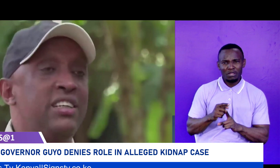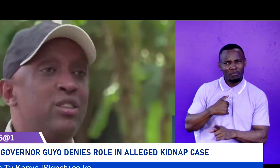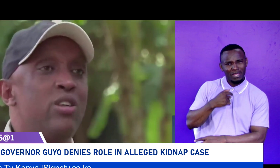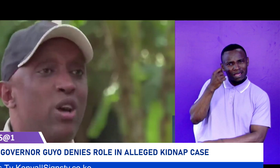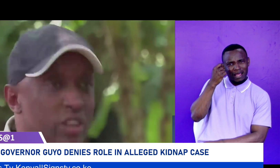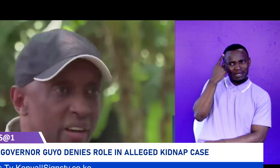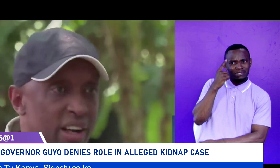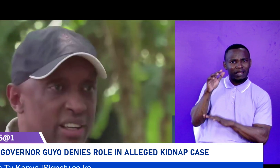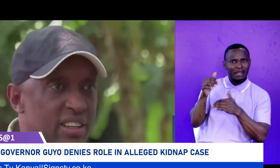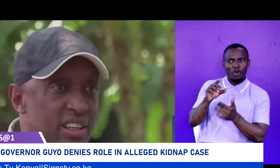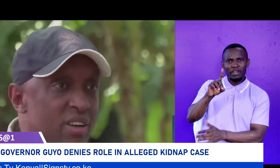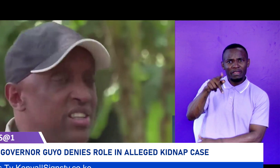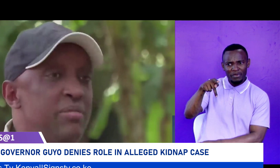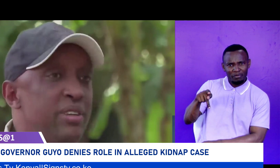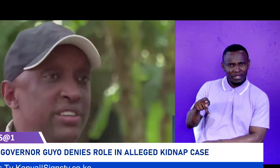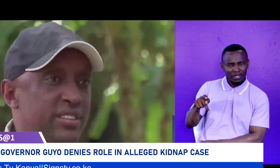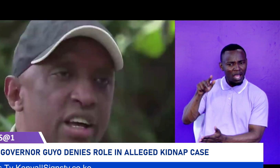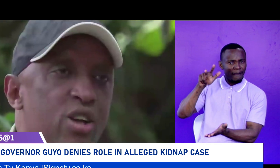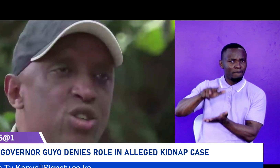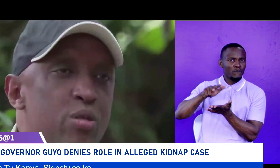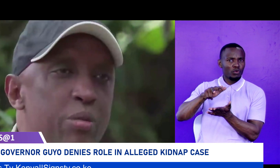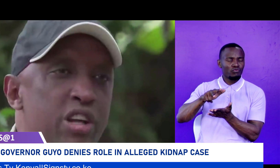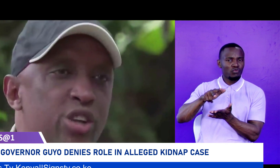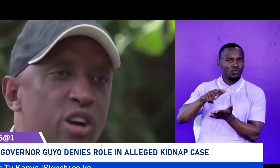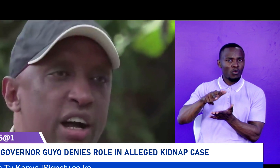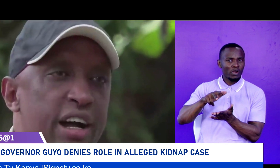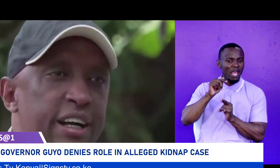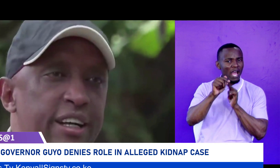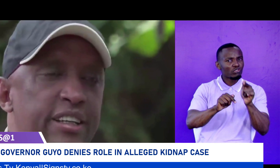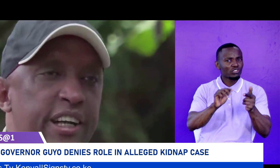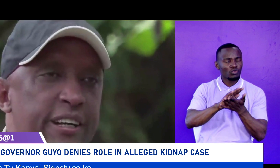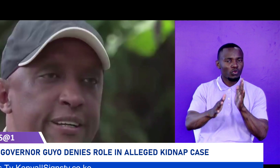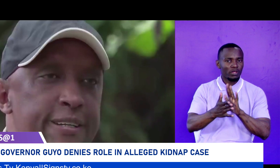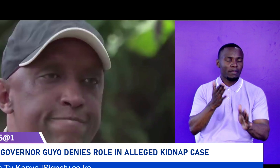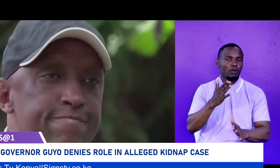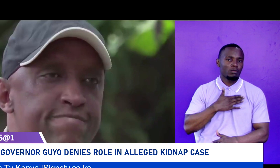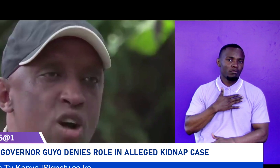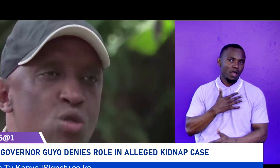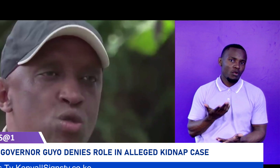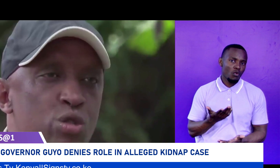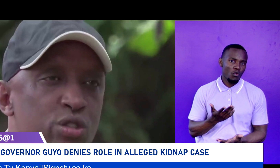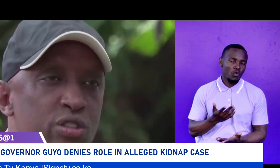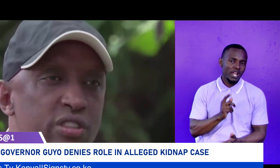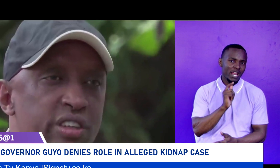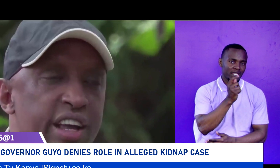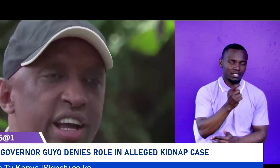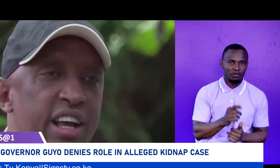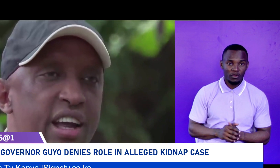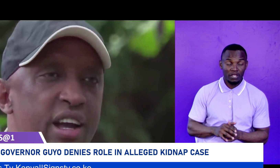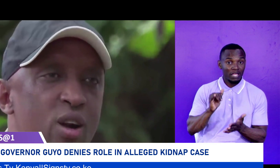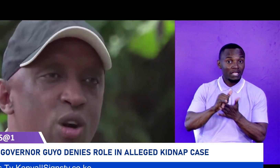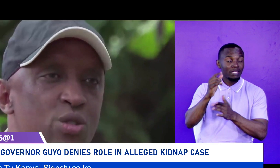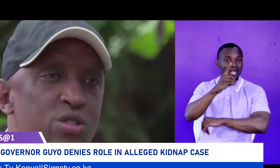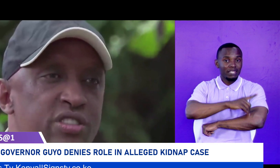charges without our statement. Hiyo siku mimi nilitoka Nakuru nikaelekea kwangu